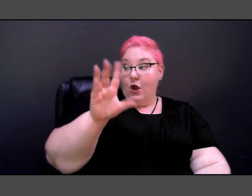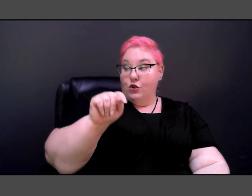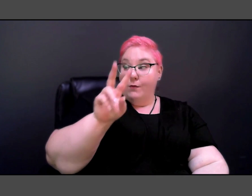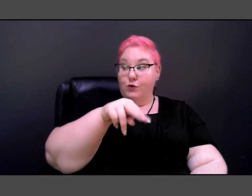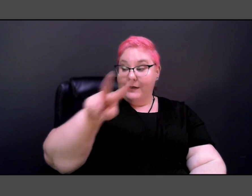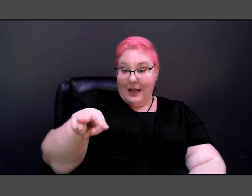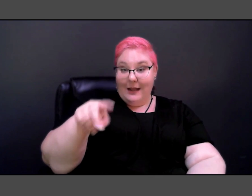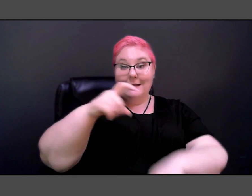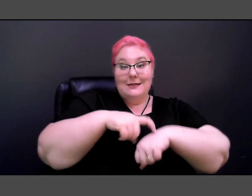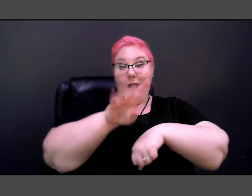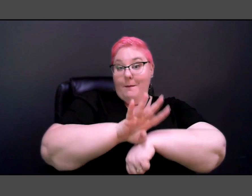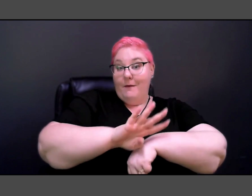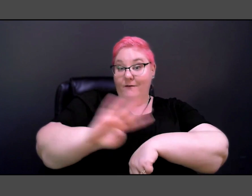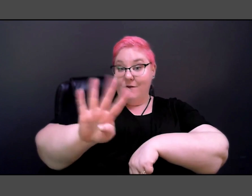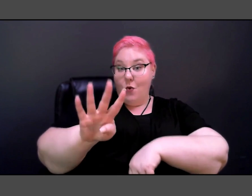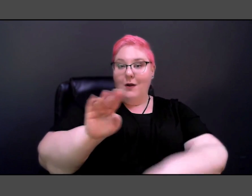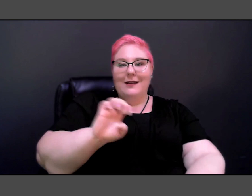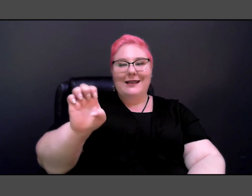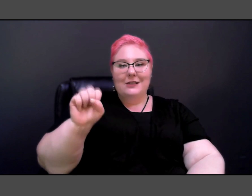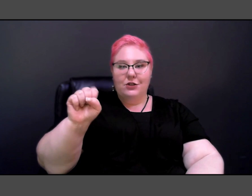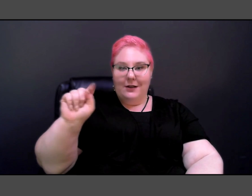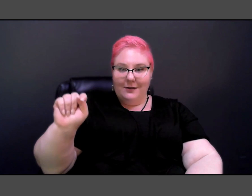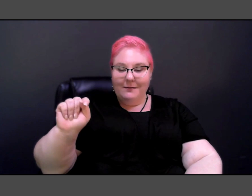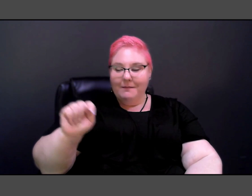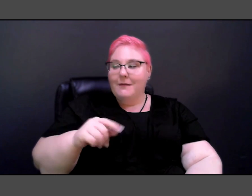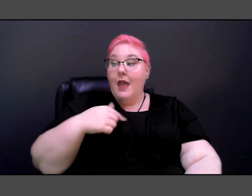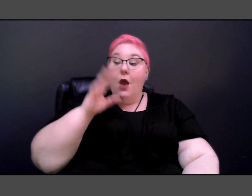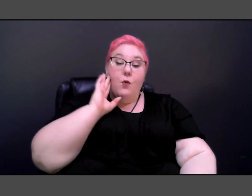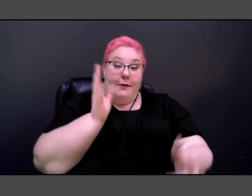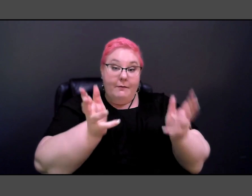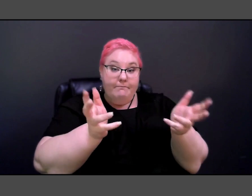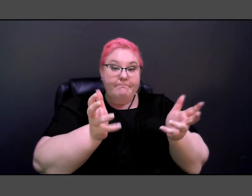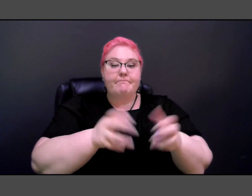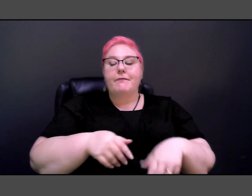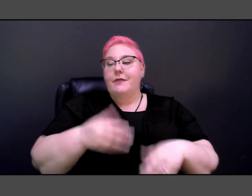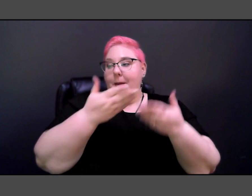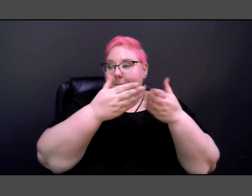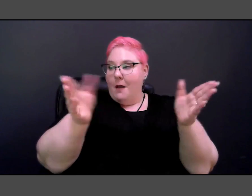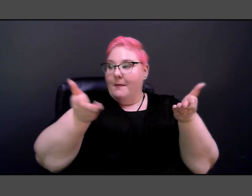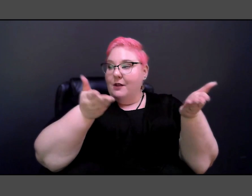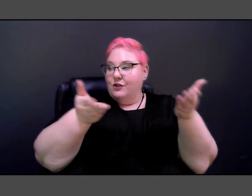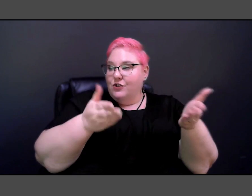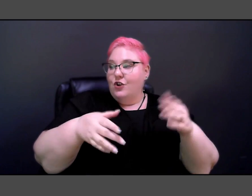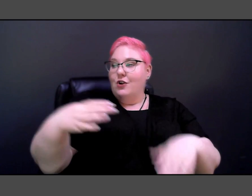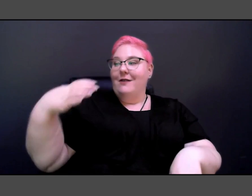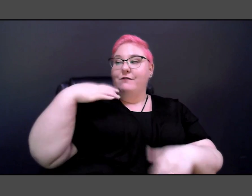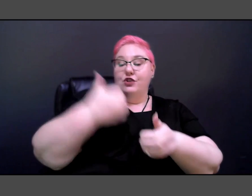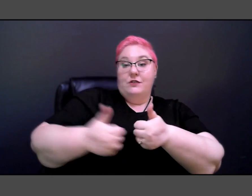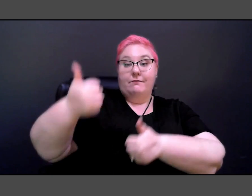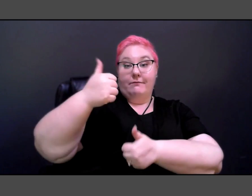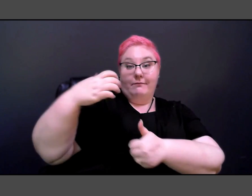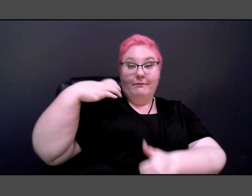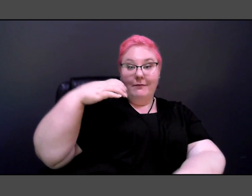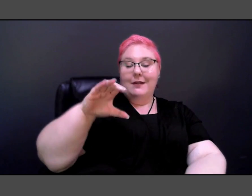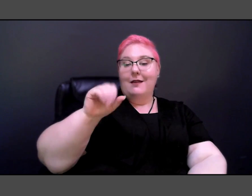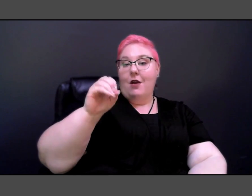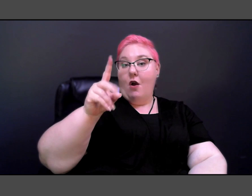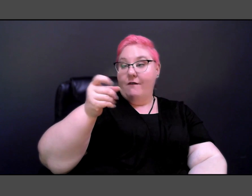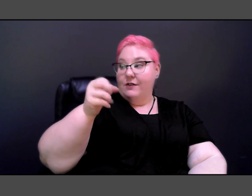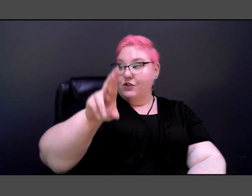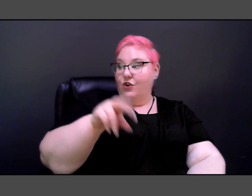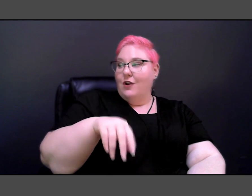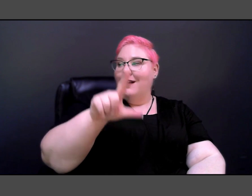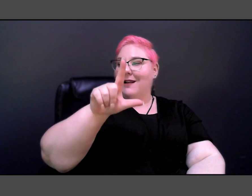p.m. Eastern. I'll be speaking with the public servant and chief executive officer of the Latino Community Foundation,